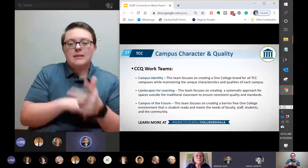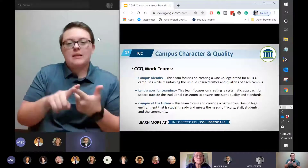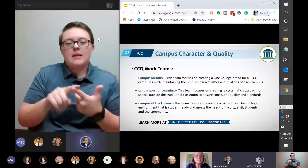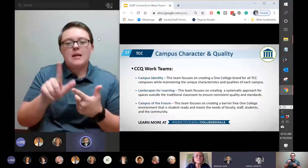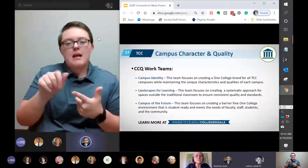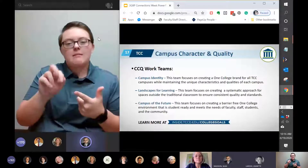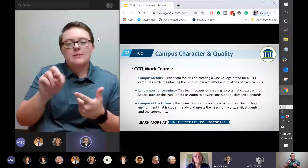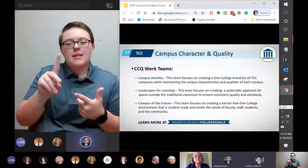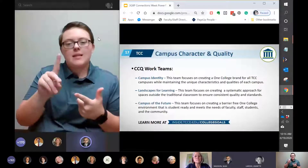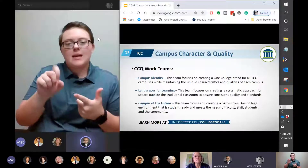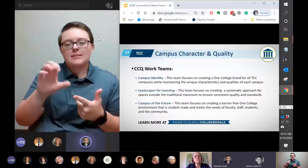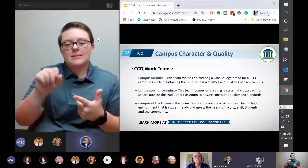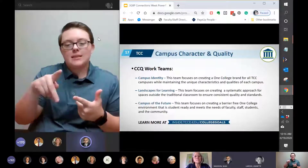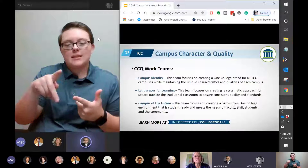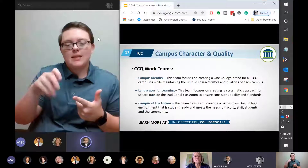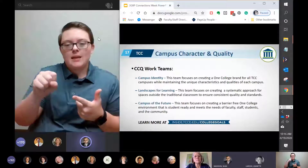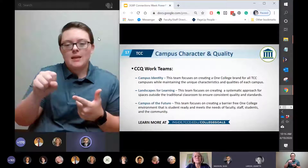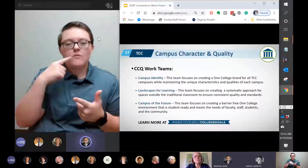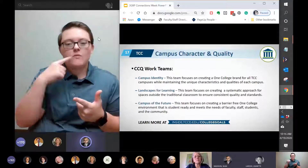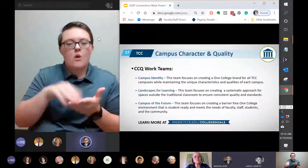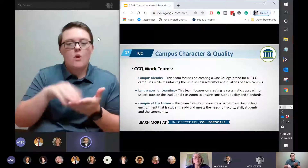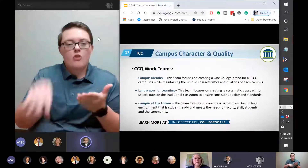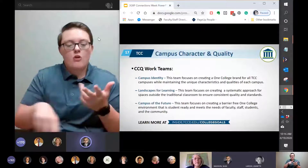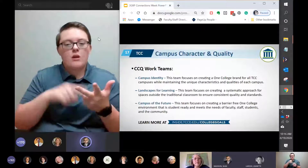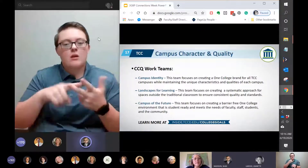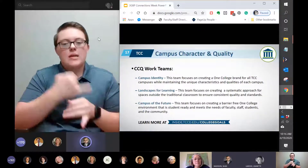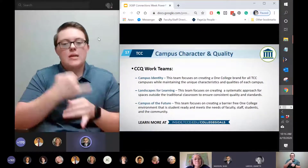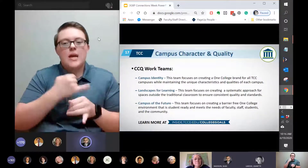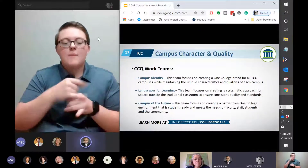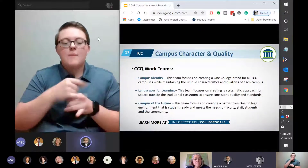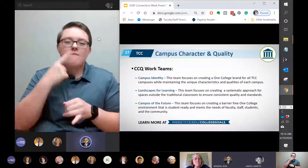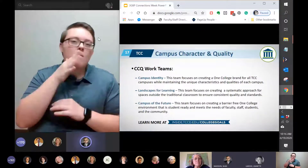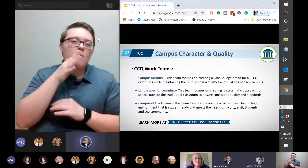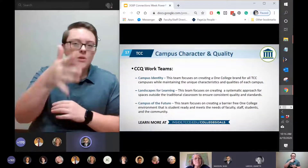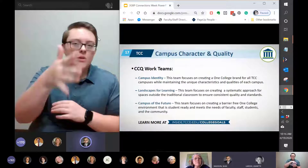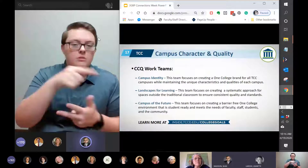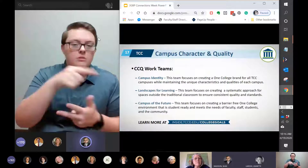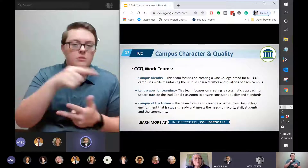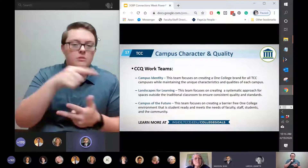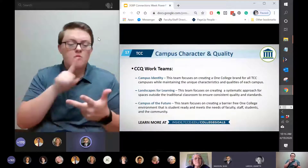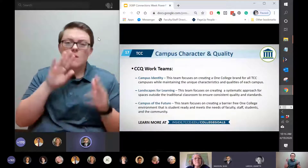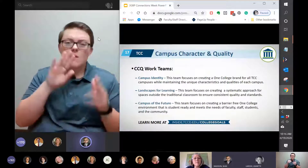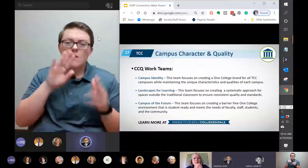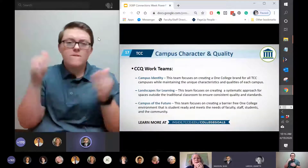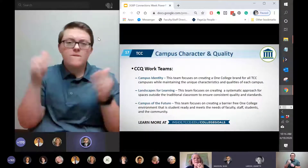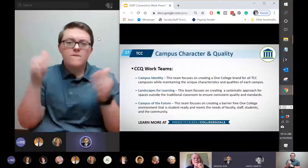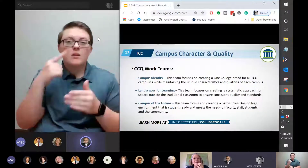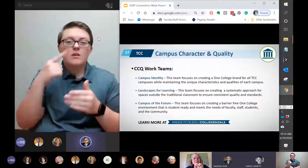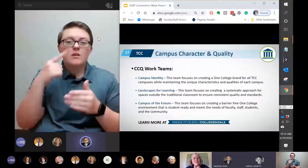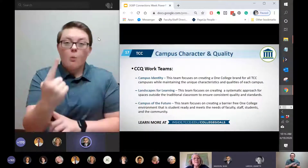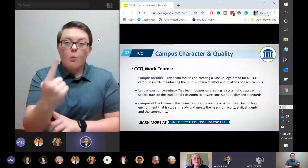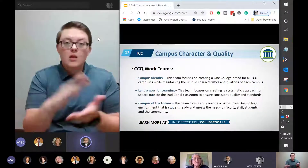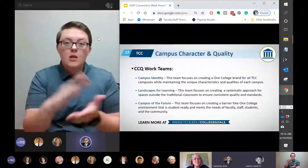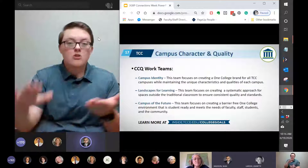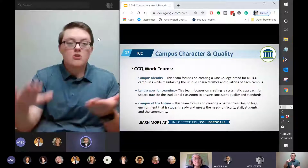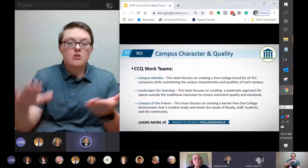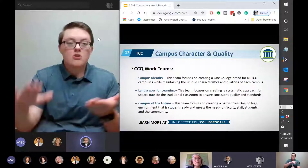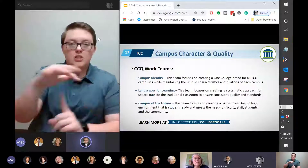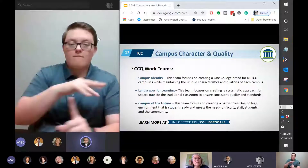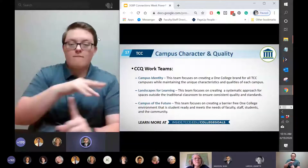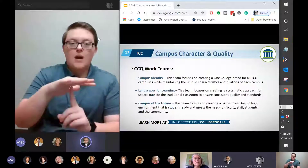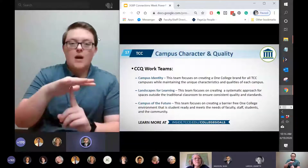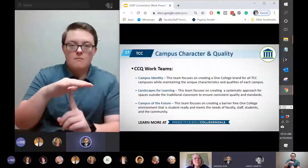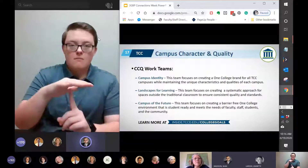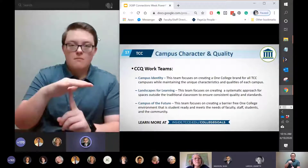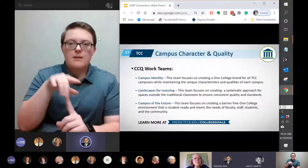Each team focuses on creating a one college campus environment that equitably and consistently